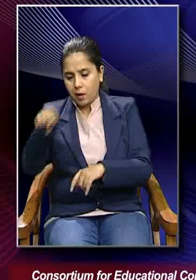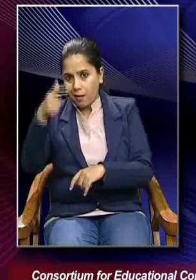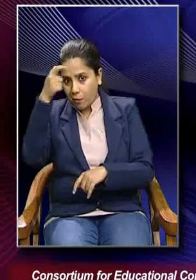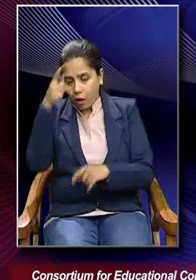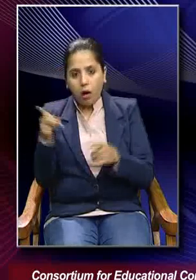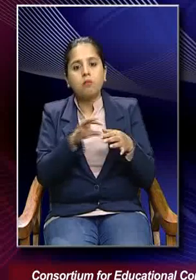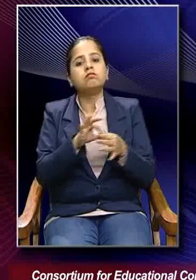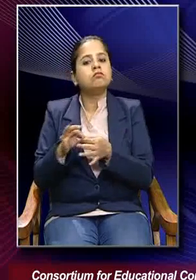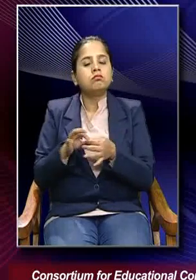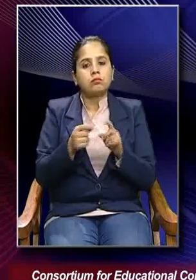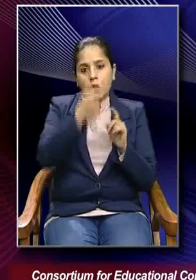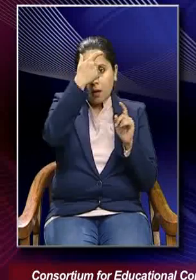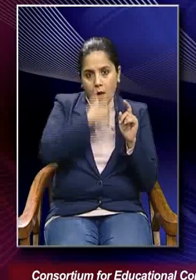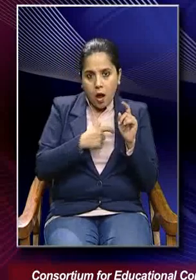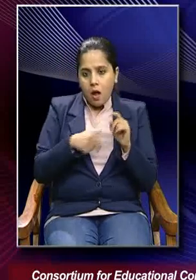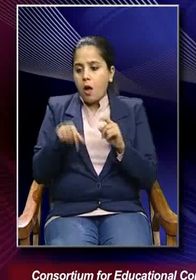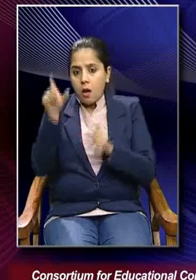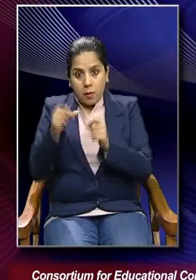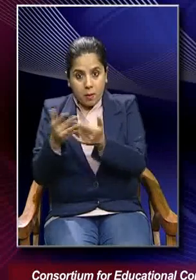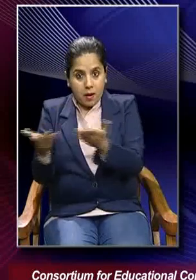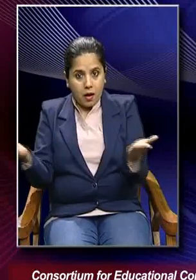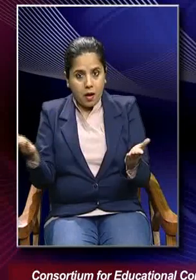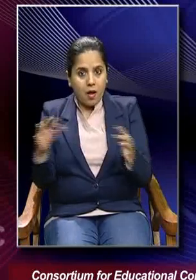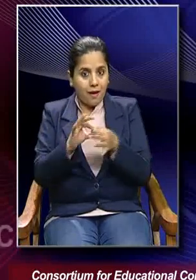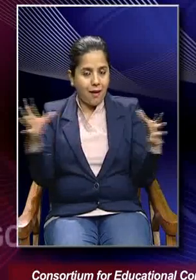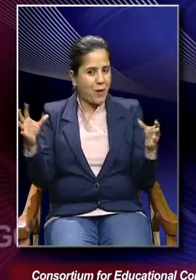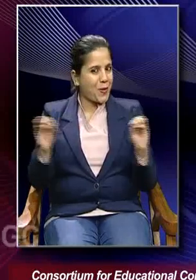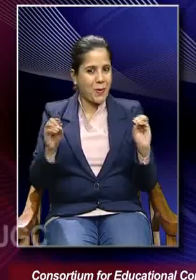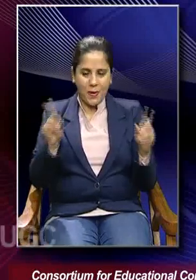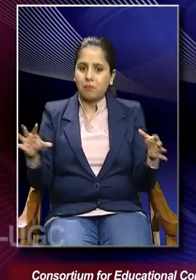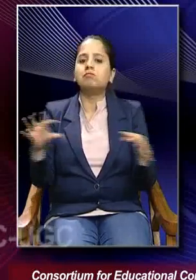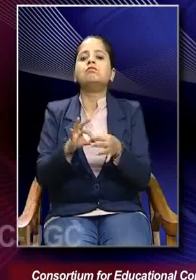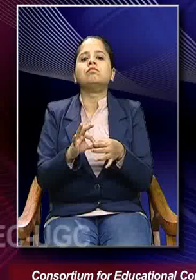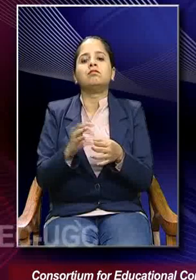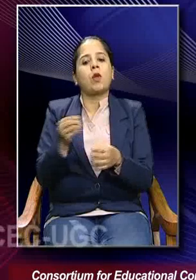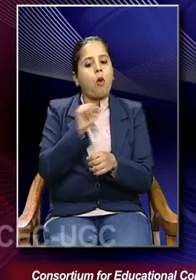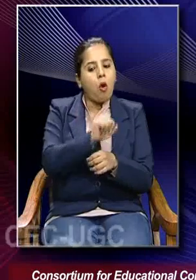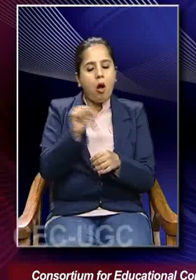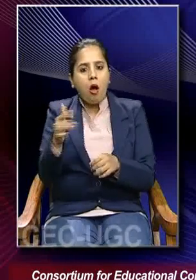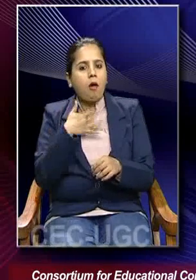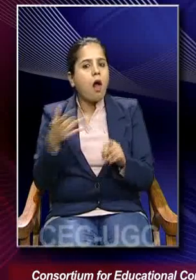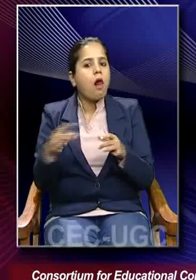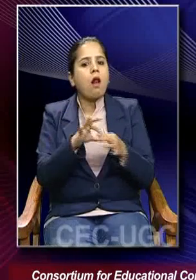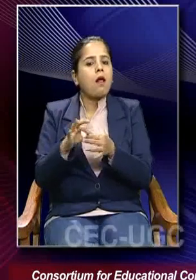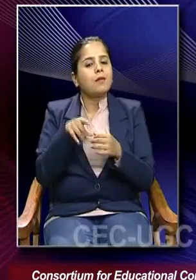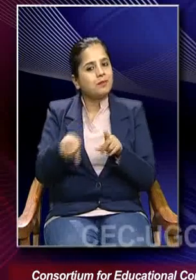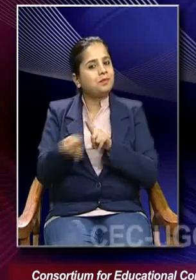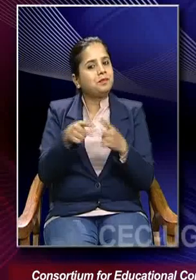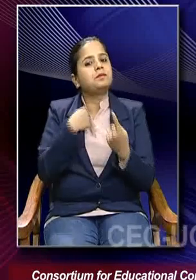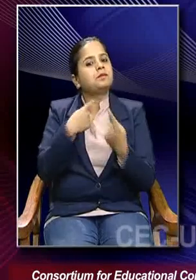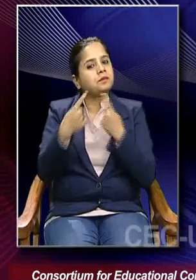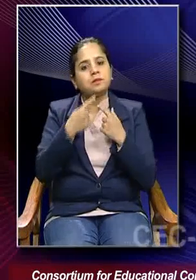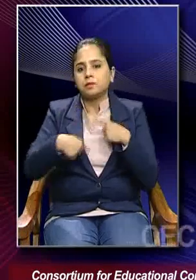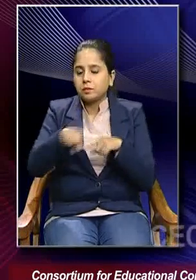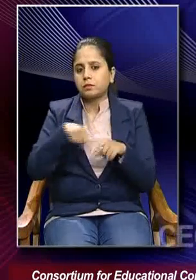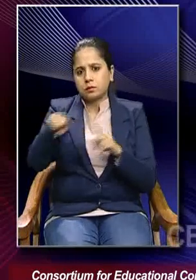personal and the public is not disconnected. They are related. So we are going to talk about how